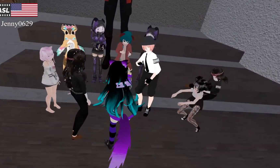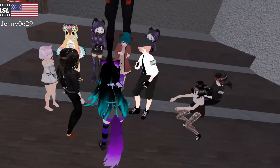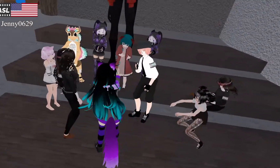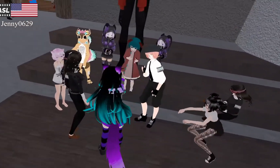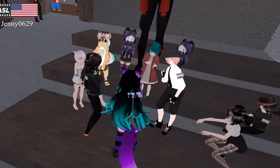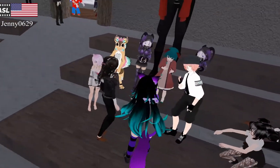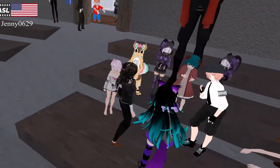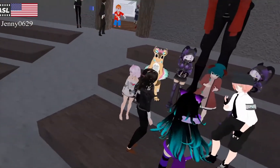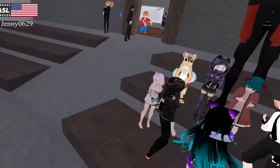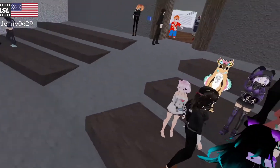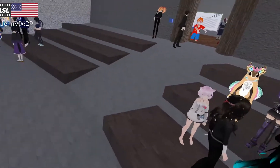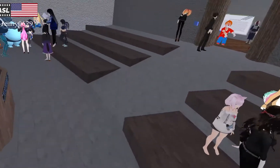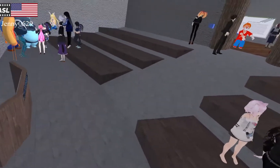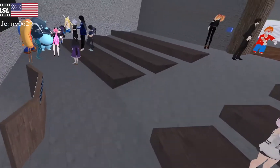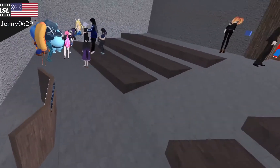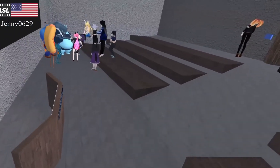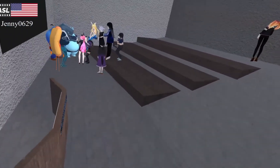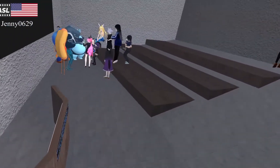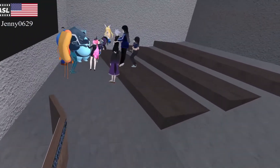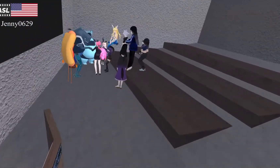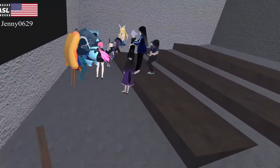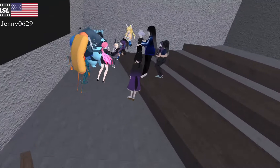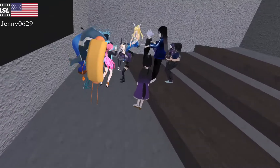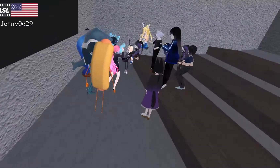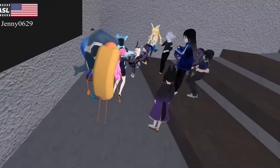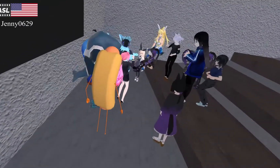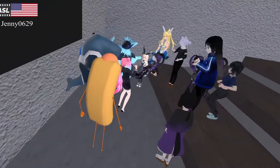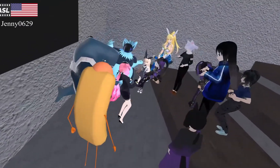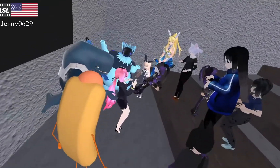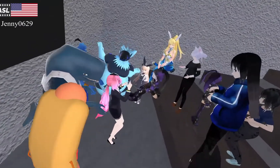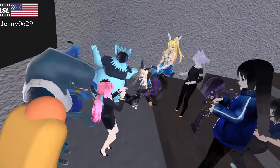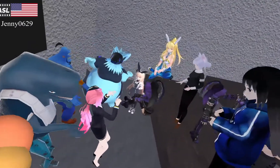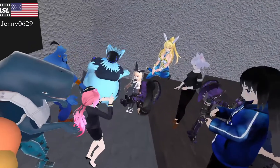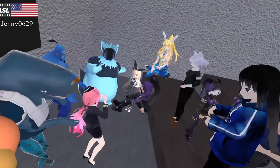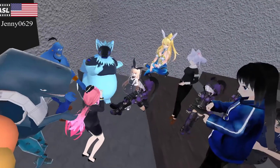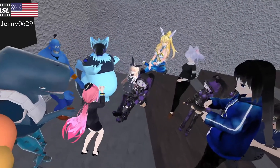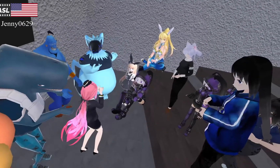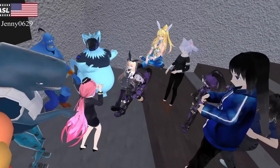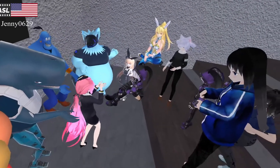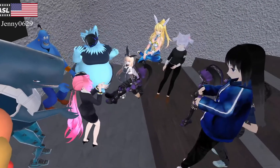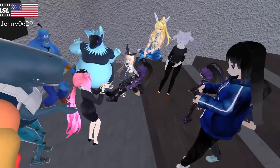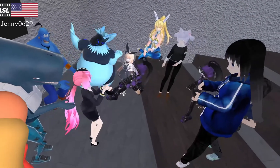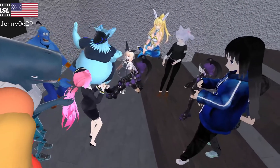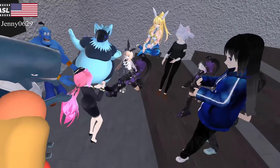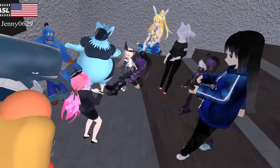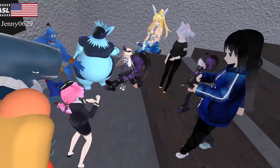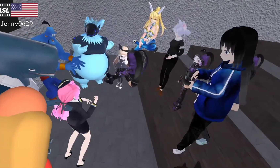What's your game I forgot what that plan? was. You got a game plan? You got some Bees. ideas? You're Oh my God. confused? Do you need They're some about to help? come over to us.